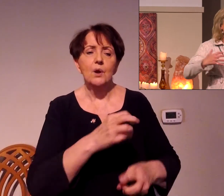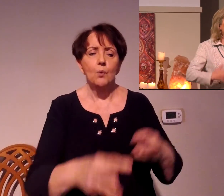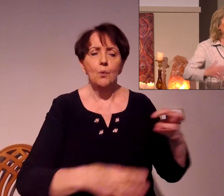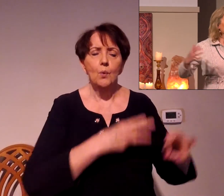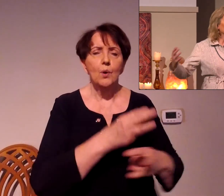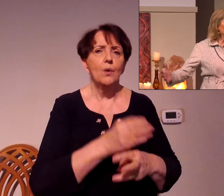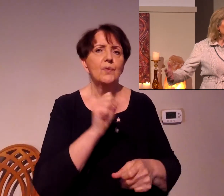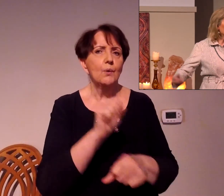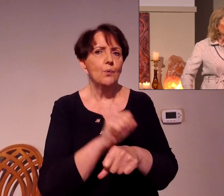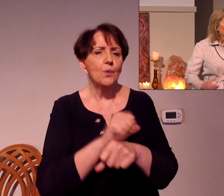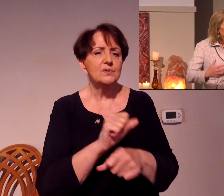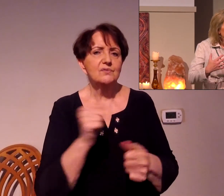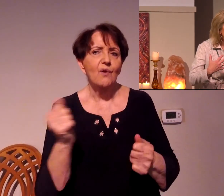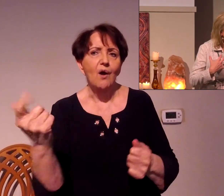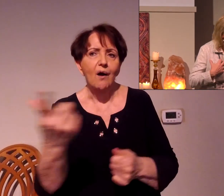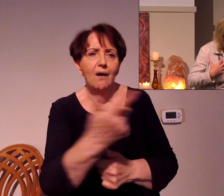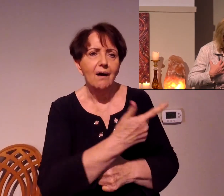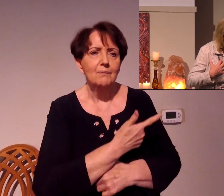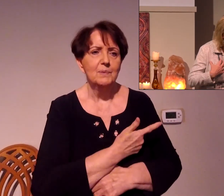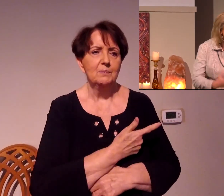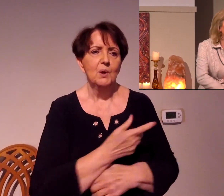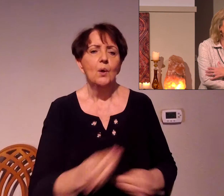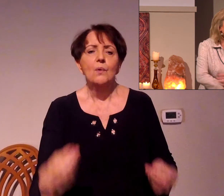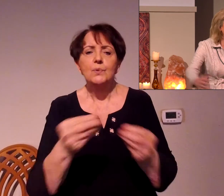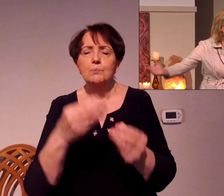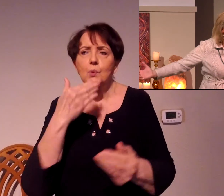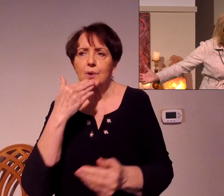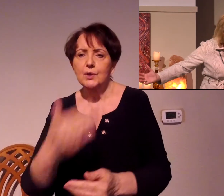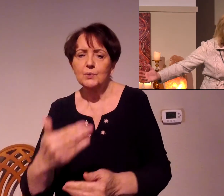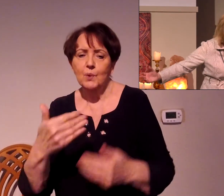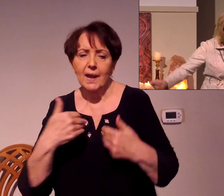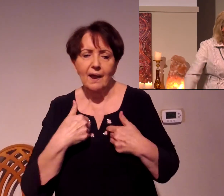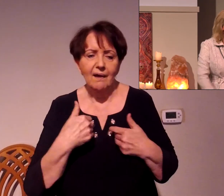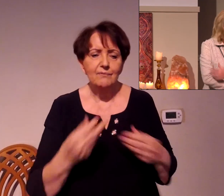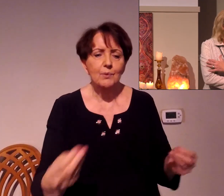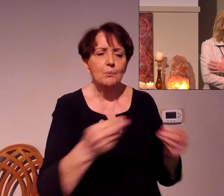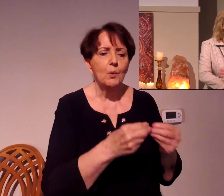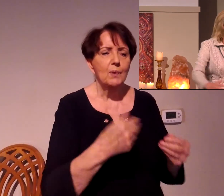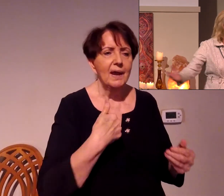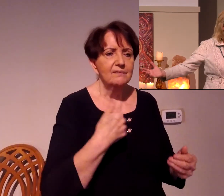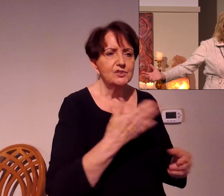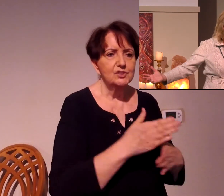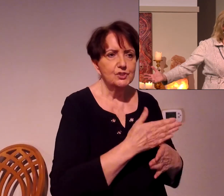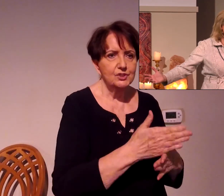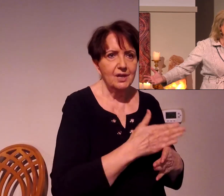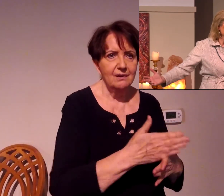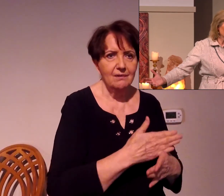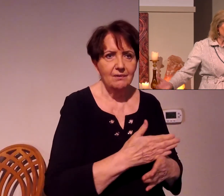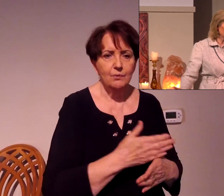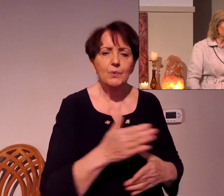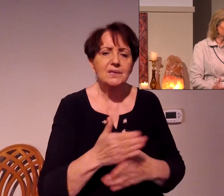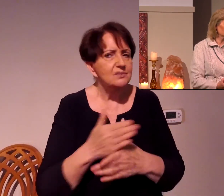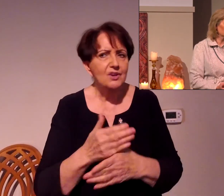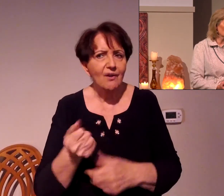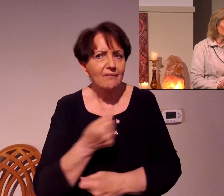all. The more good, and the more good we have, the more good we have to share. And we can share it all we want.